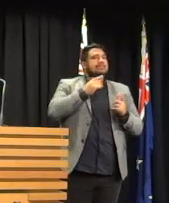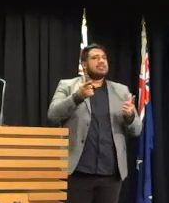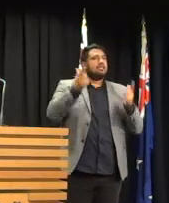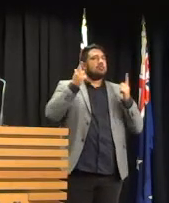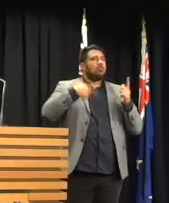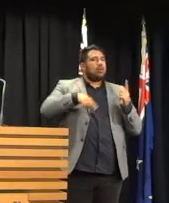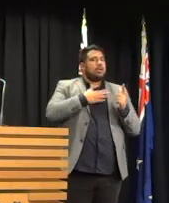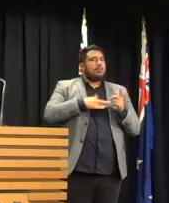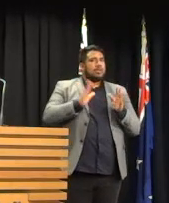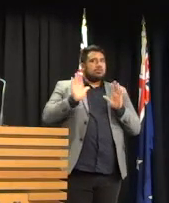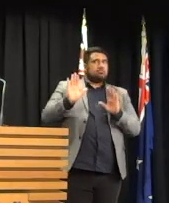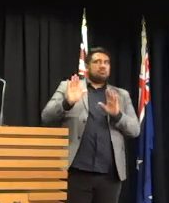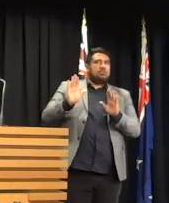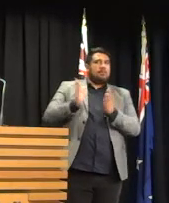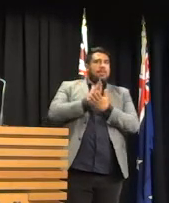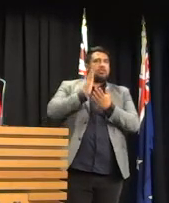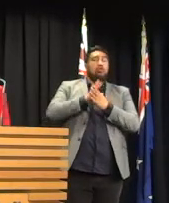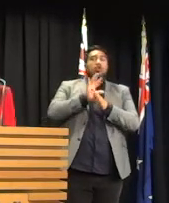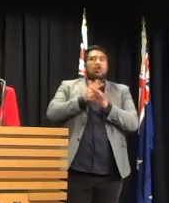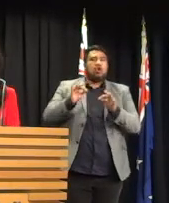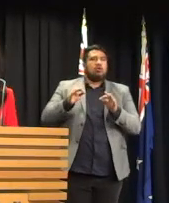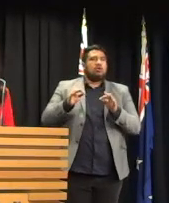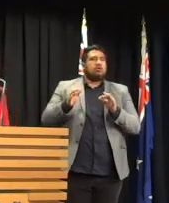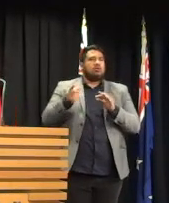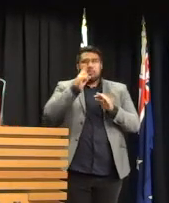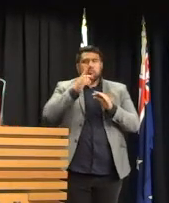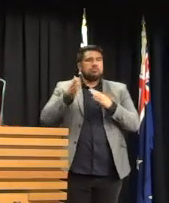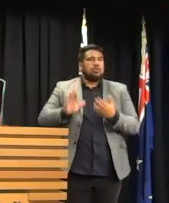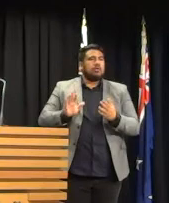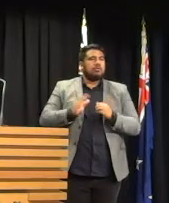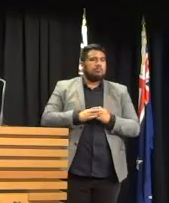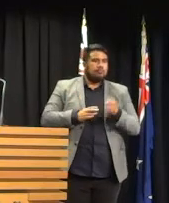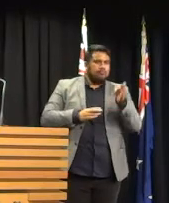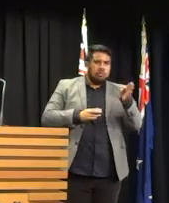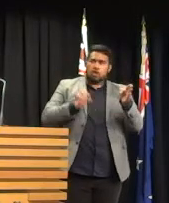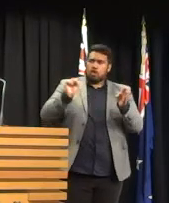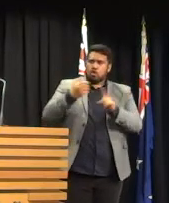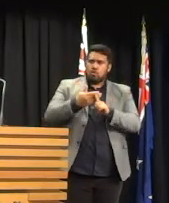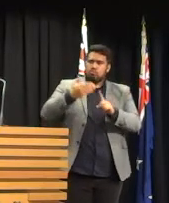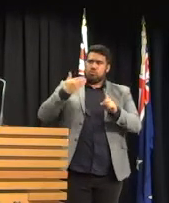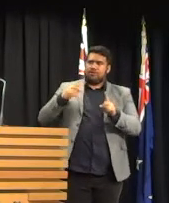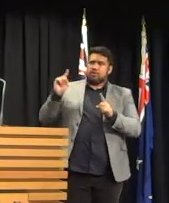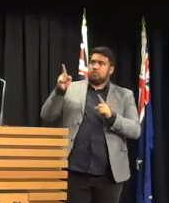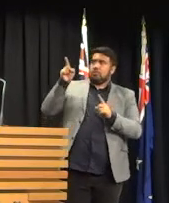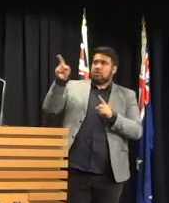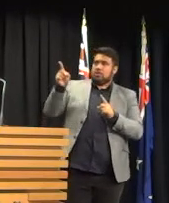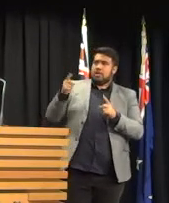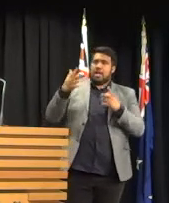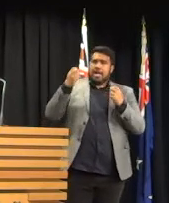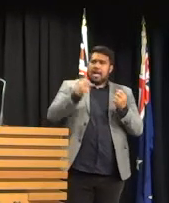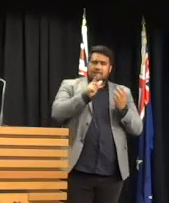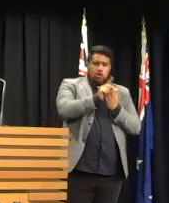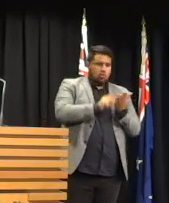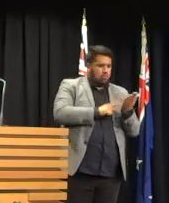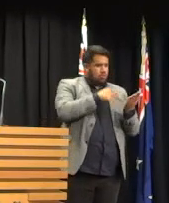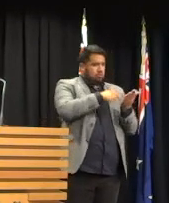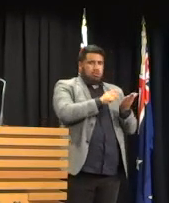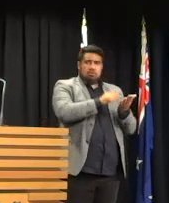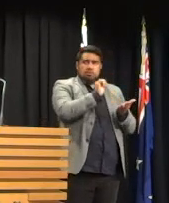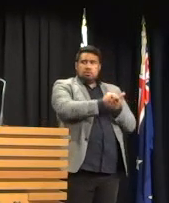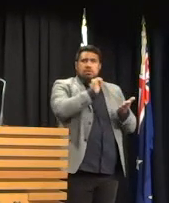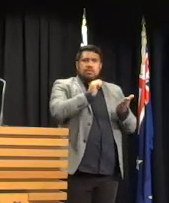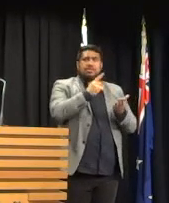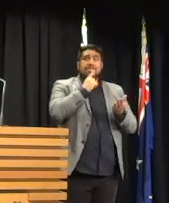remain vigilant to ensure that those lives aren't lost. Your predecessor introduced legislation that allowed the detention of mass